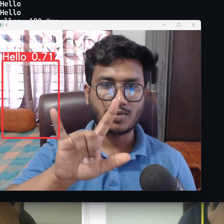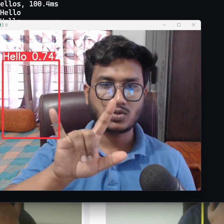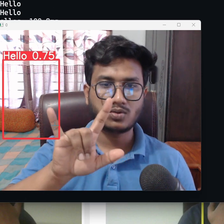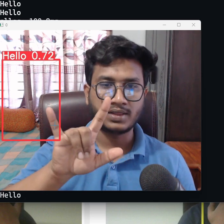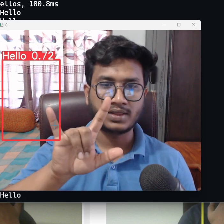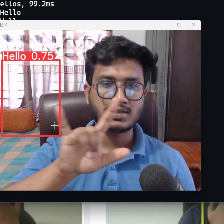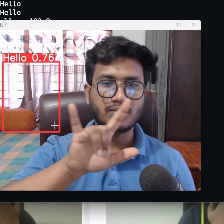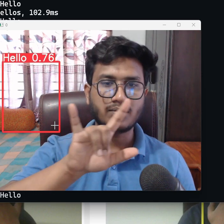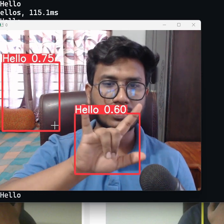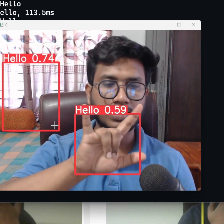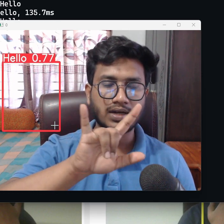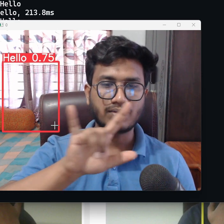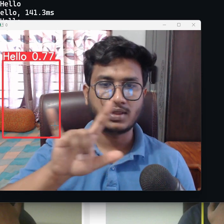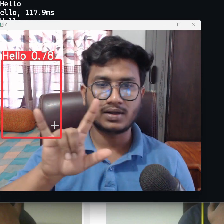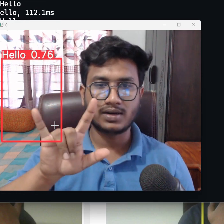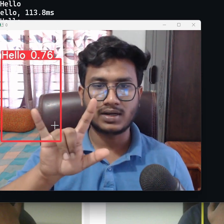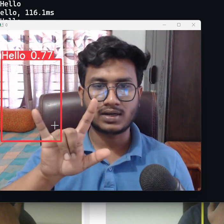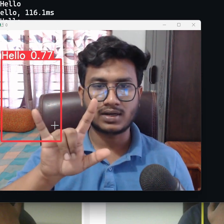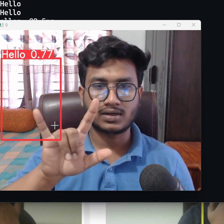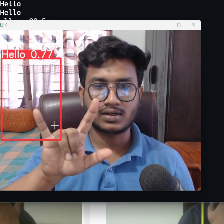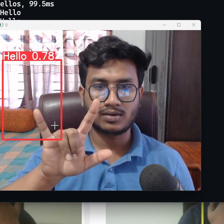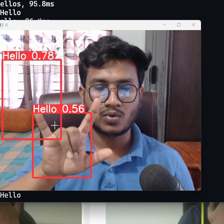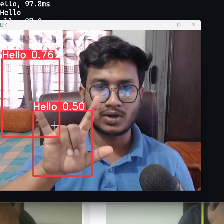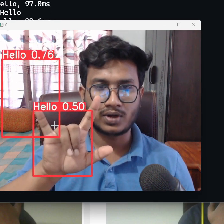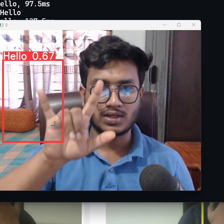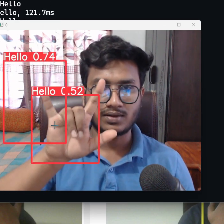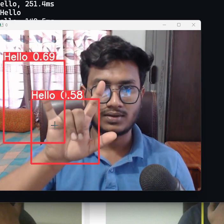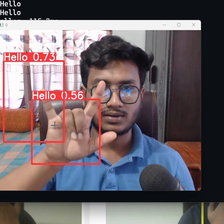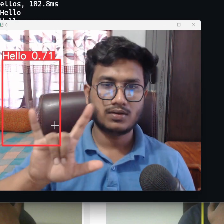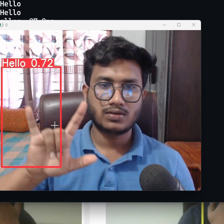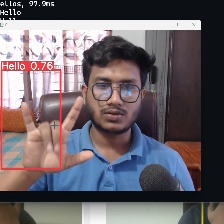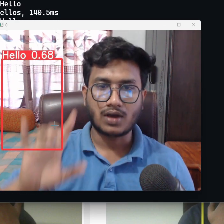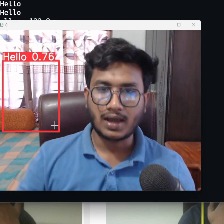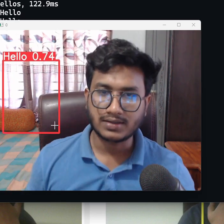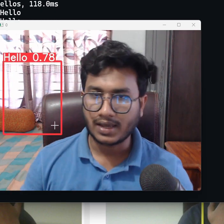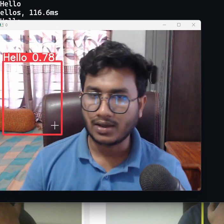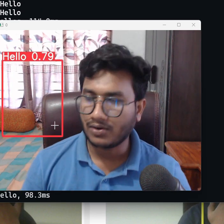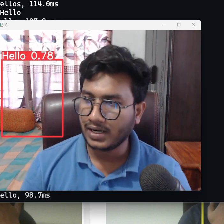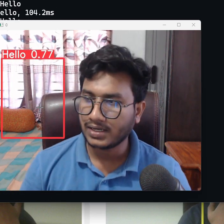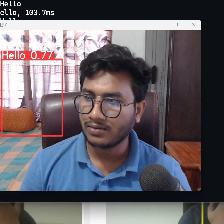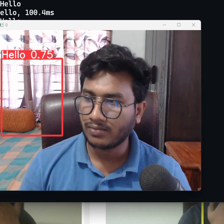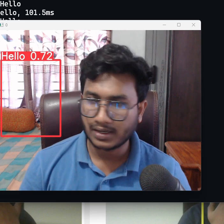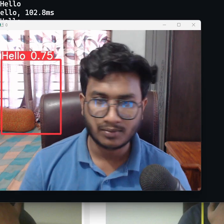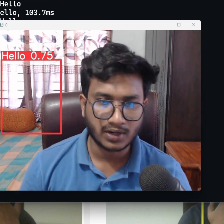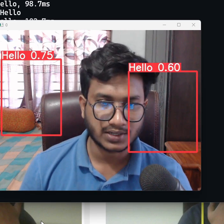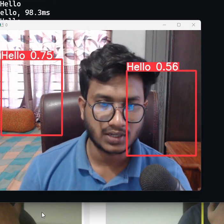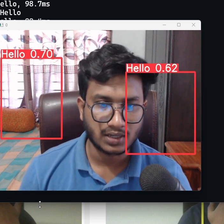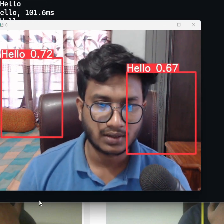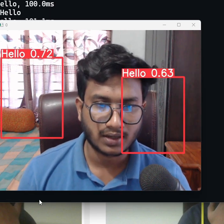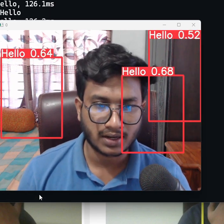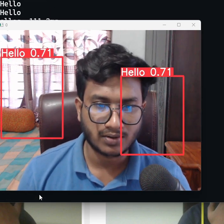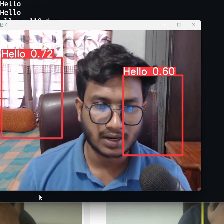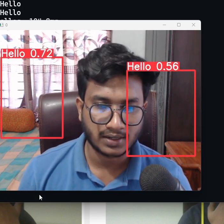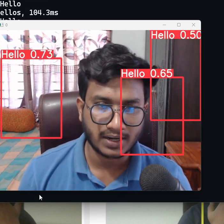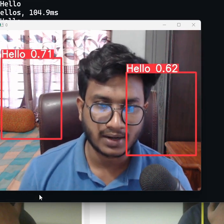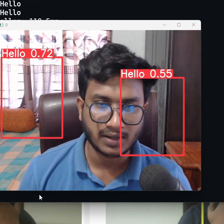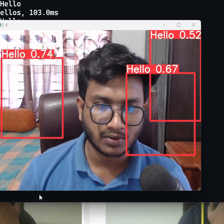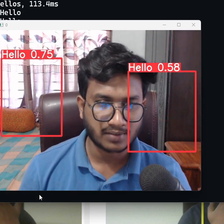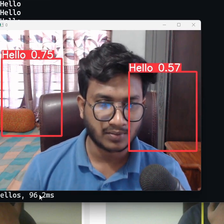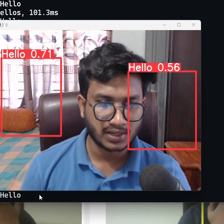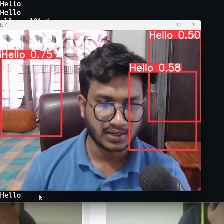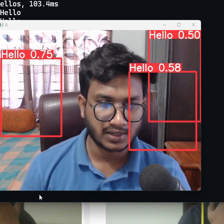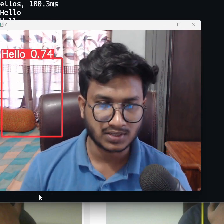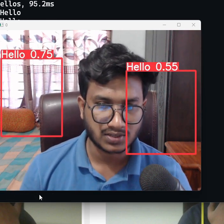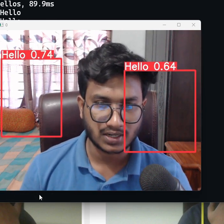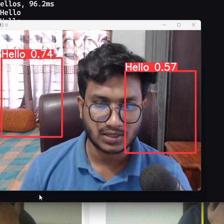You have to increase the epoch, then it will detect more actually. So see, I already trained one model actually around 300 epoch.